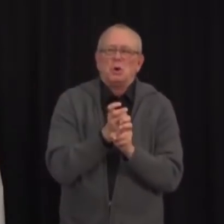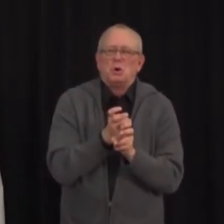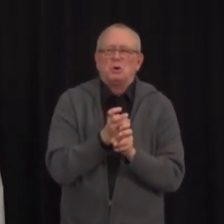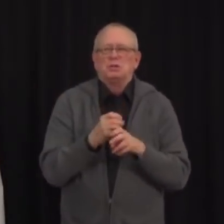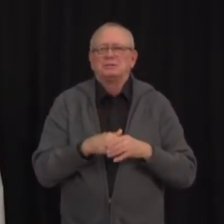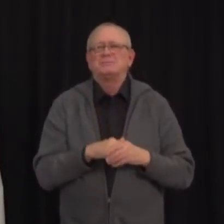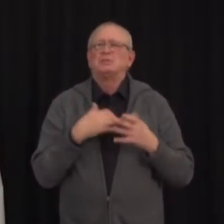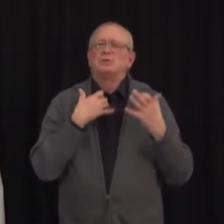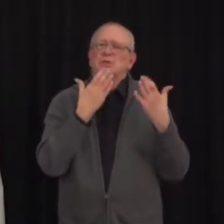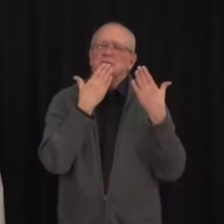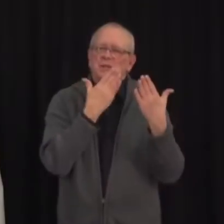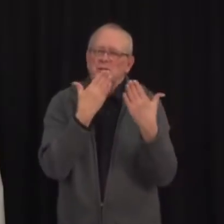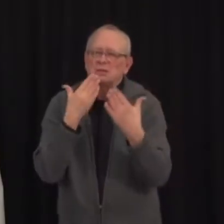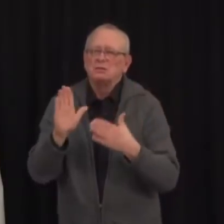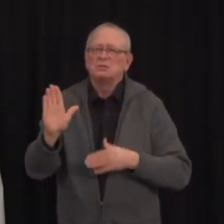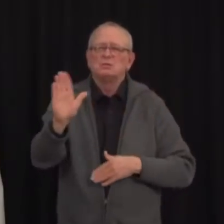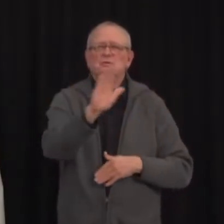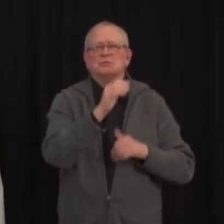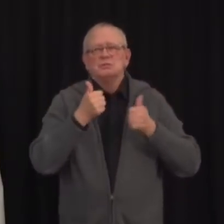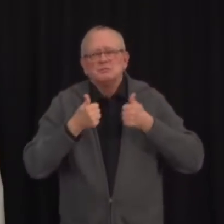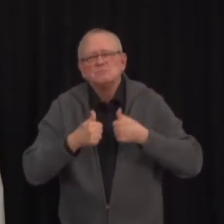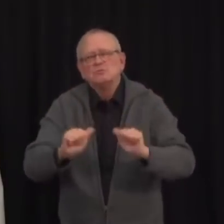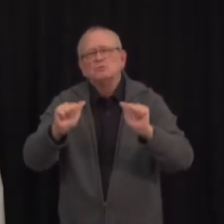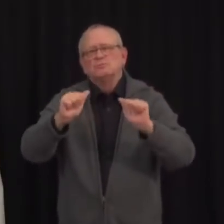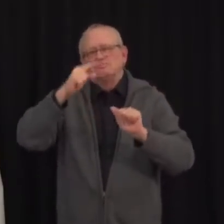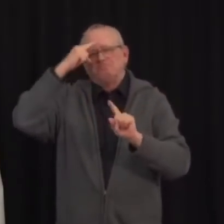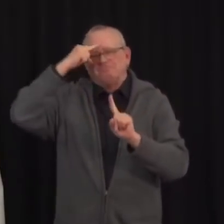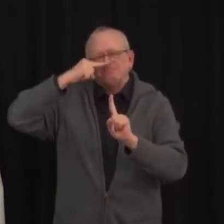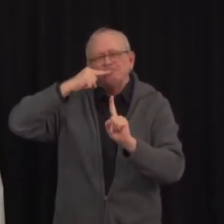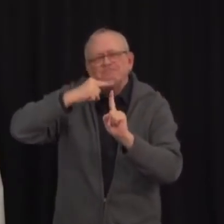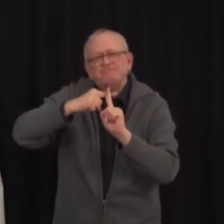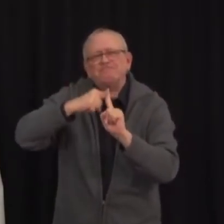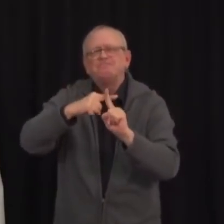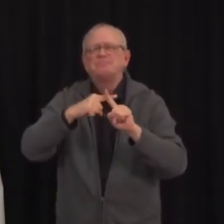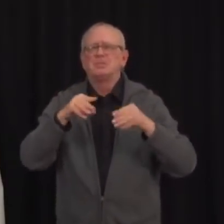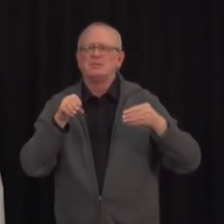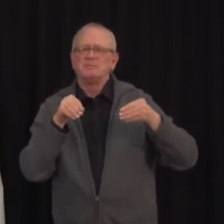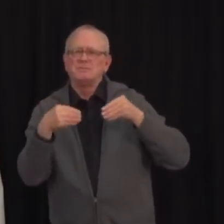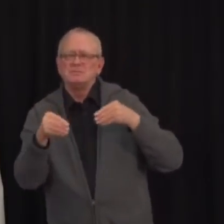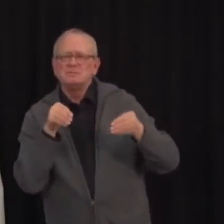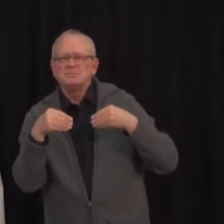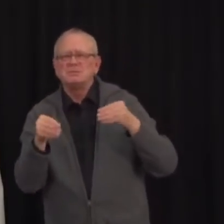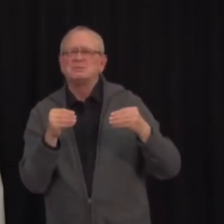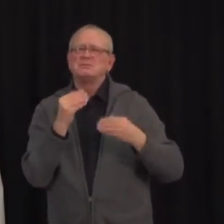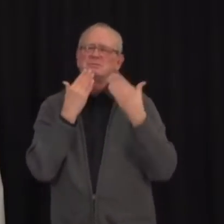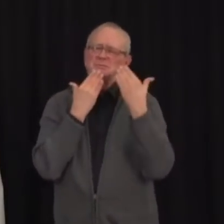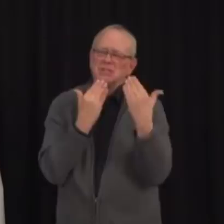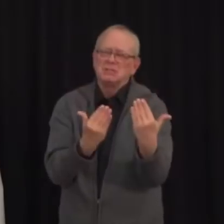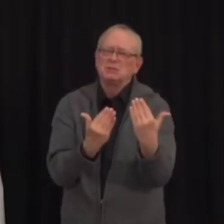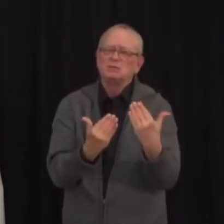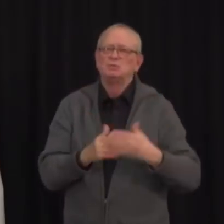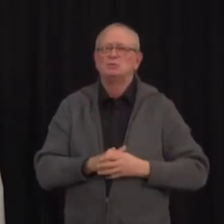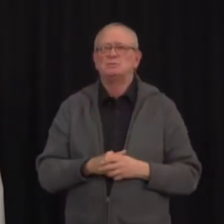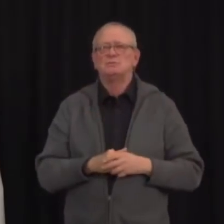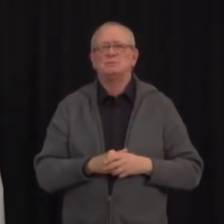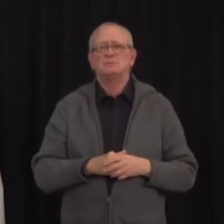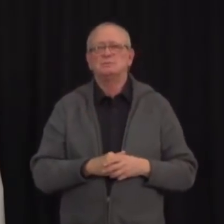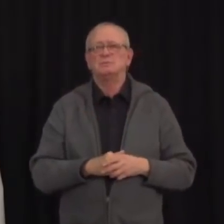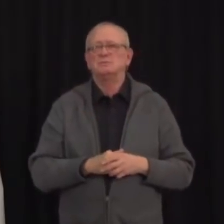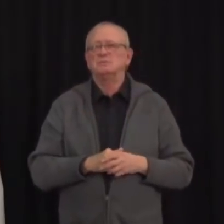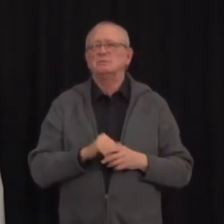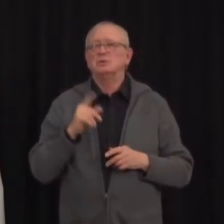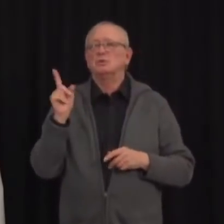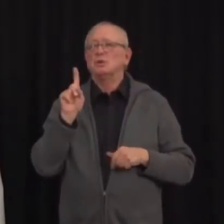transition. I would also like to remind everyone living in enhanced status areas that many of the restrictions